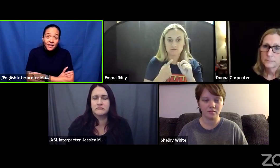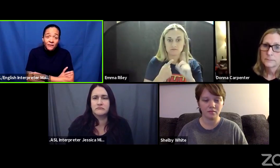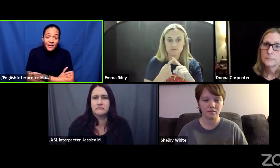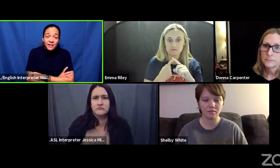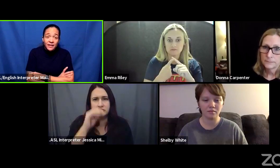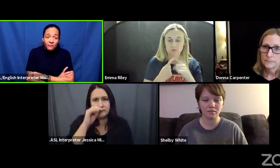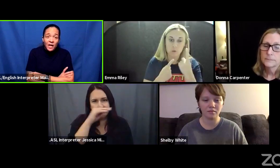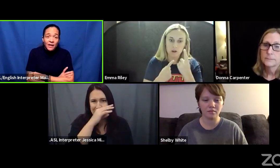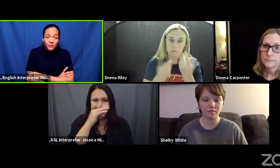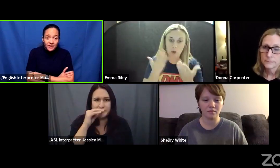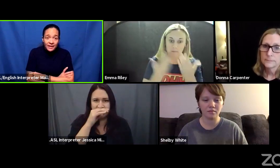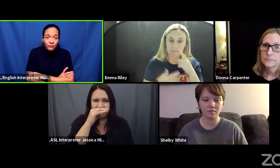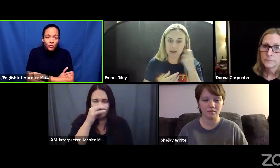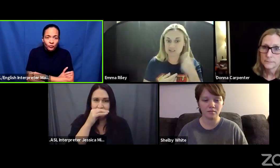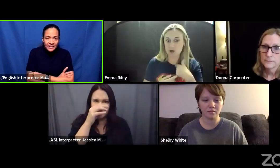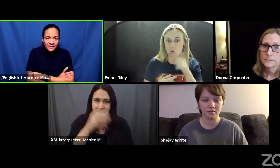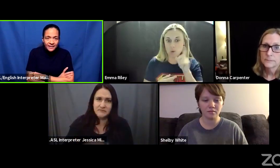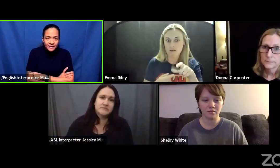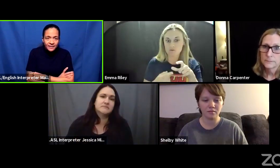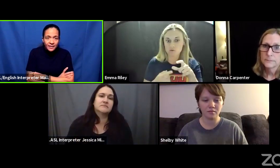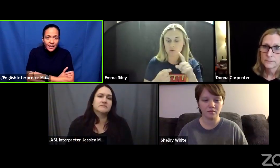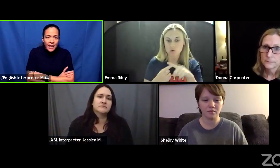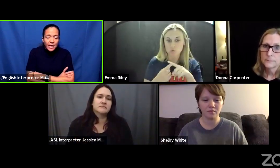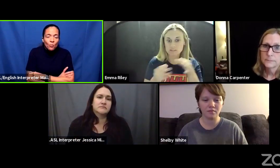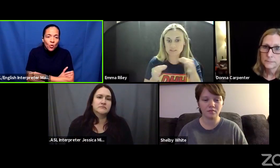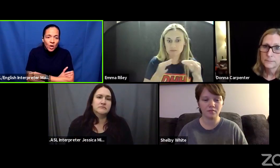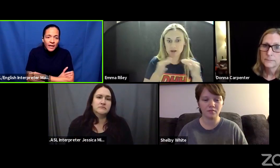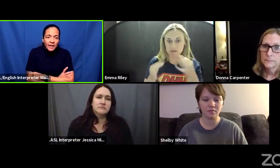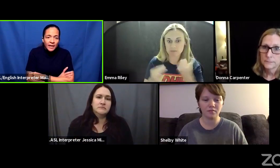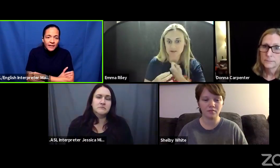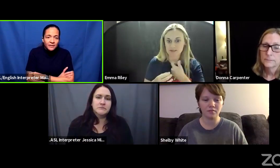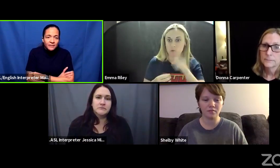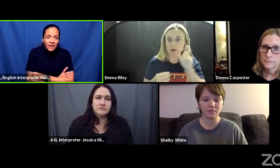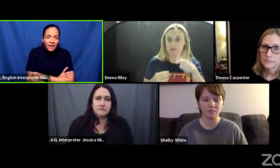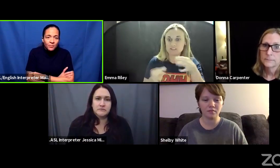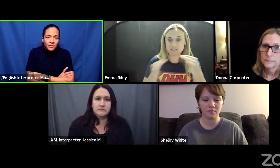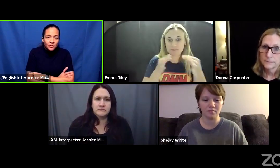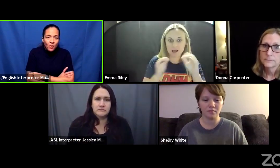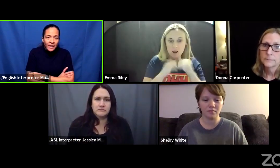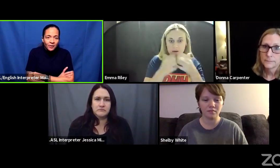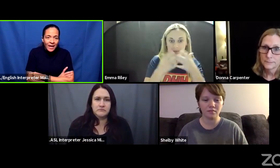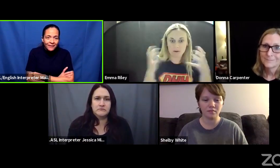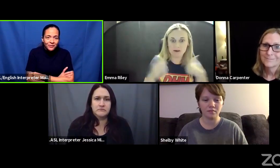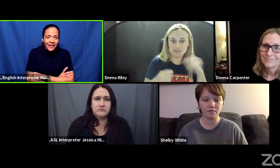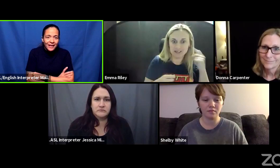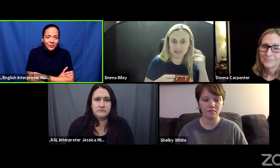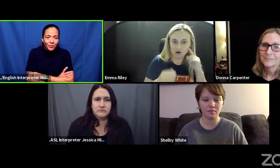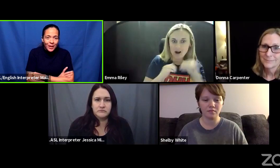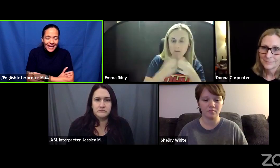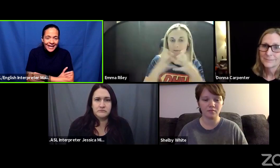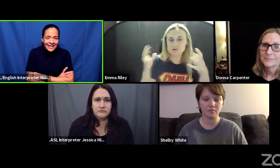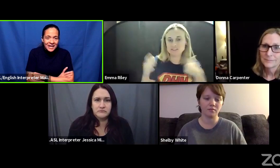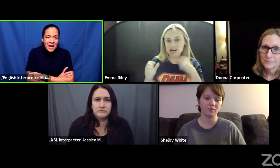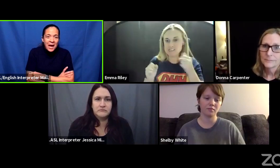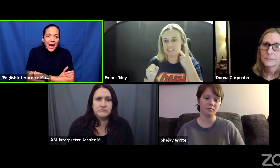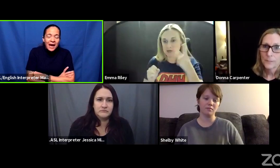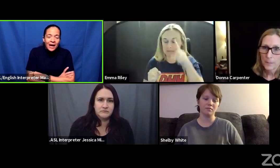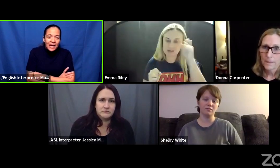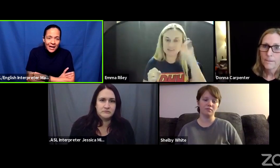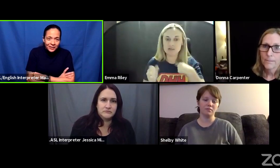I identify as deafblind for several reasons. And one is so I don't have to